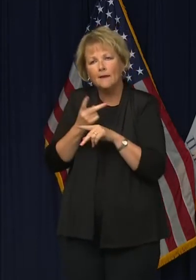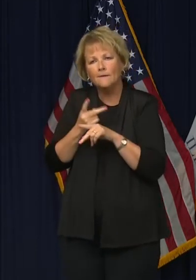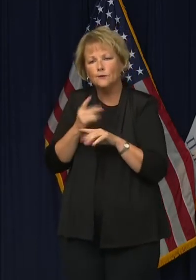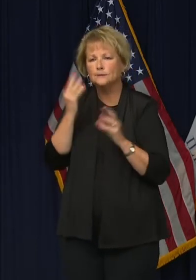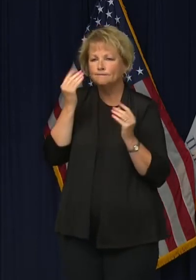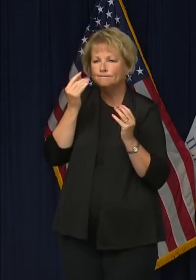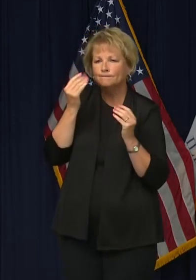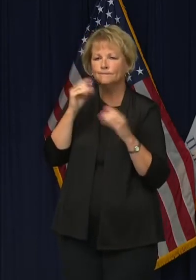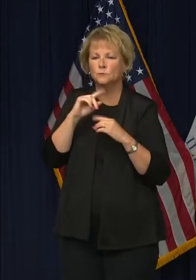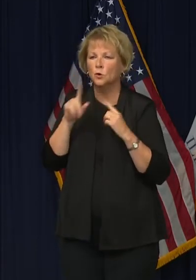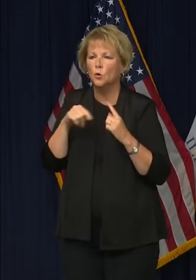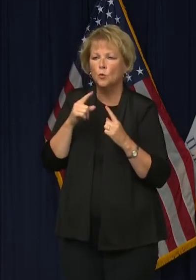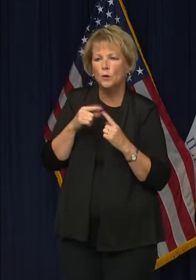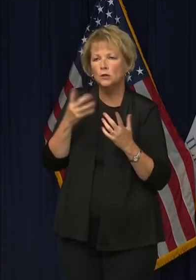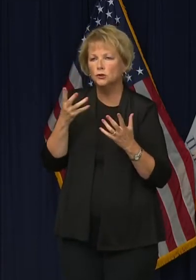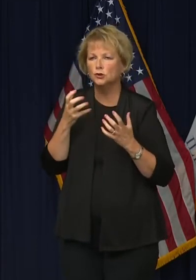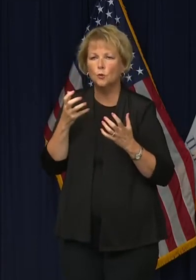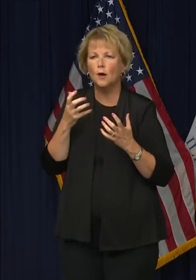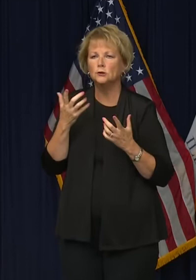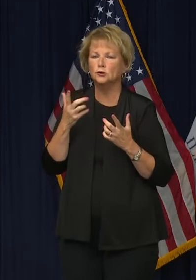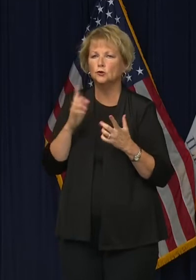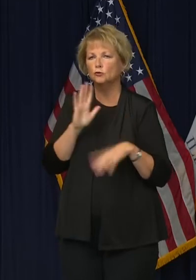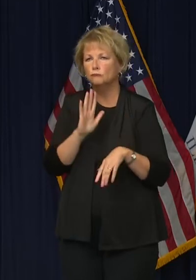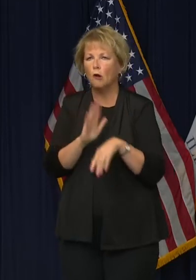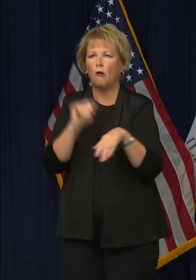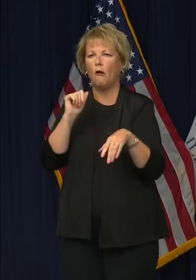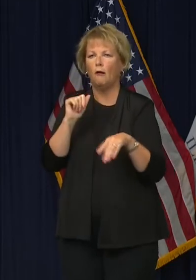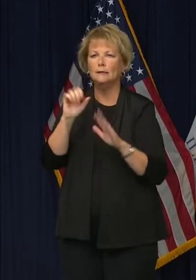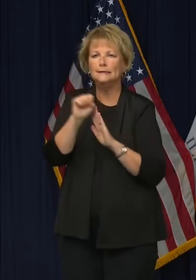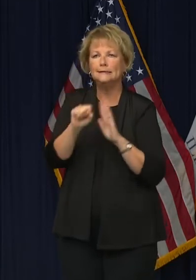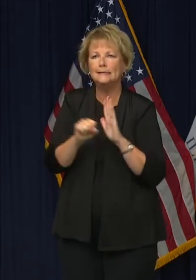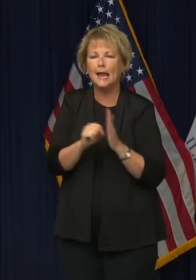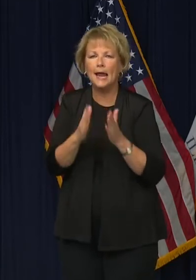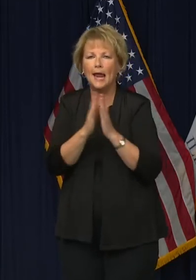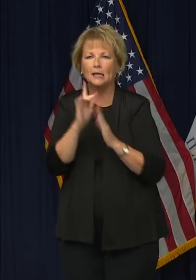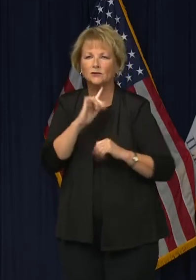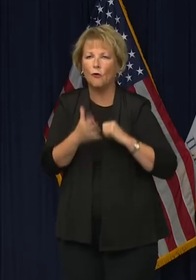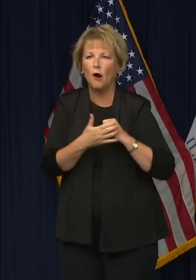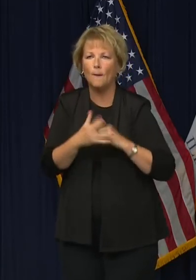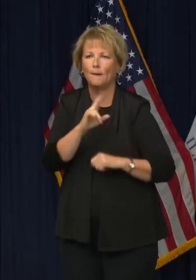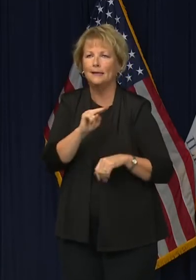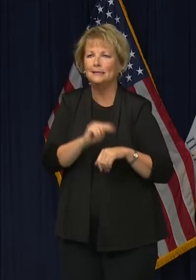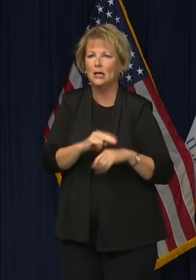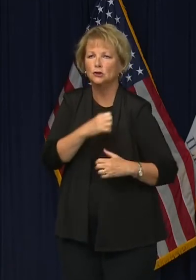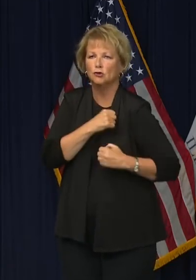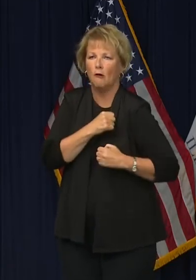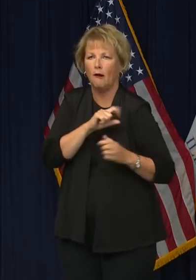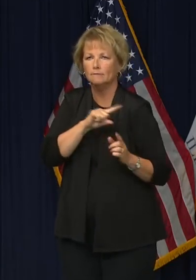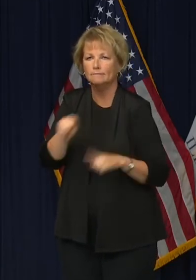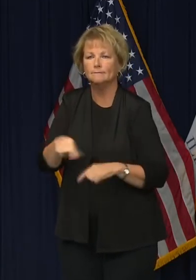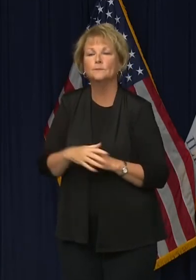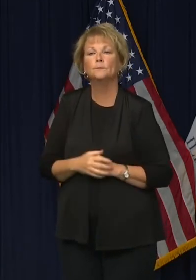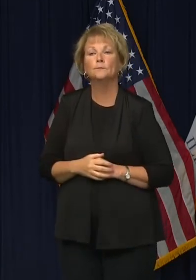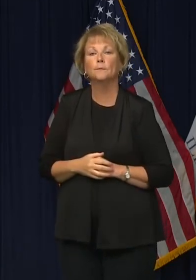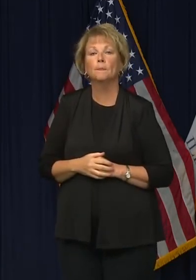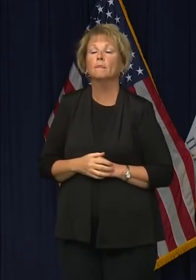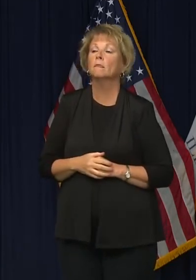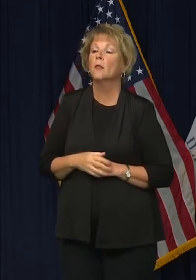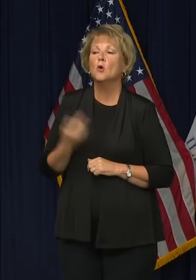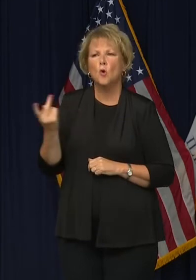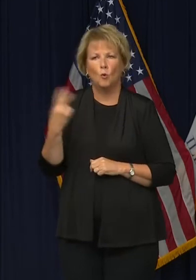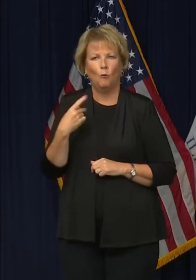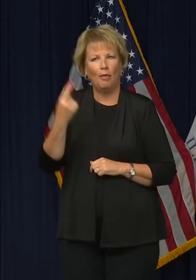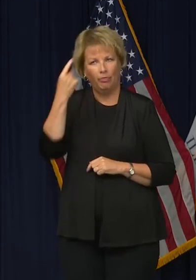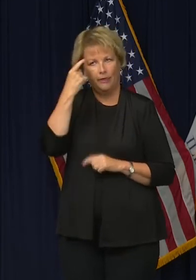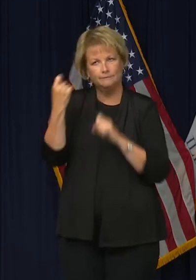about when she's wanted to call the state and ask for help from the National Guard. We have the same